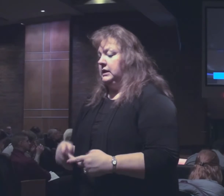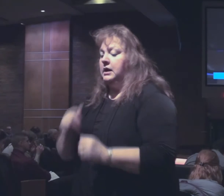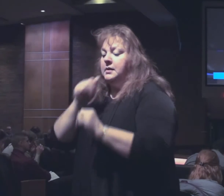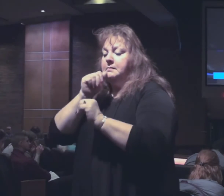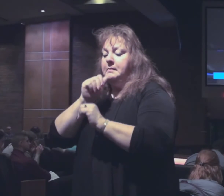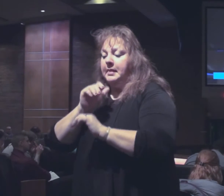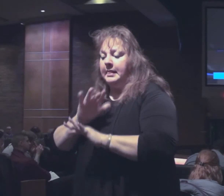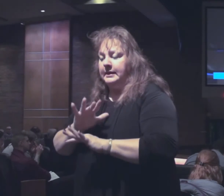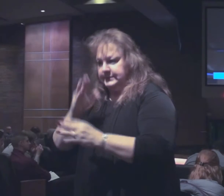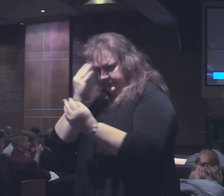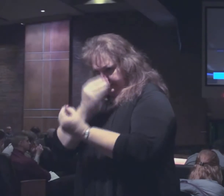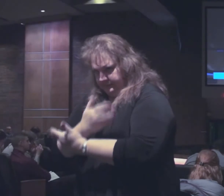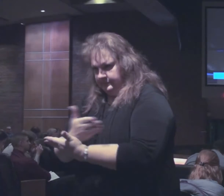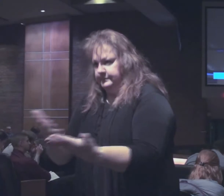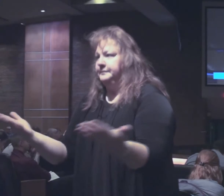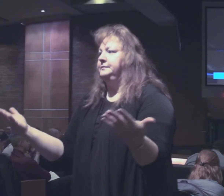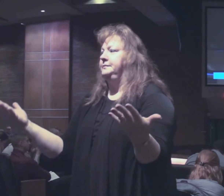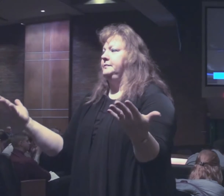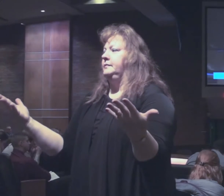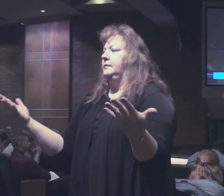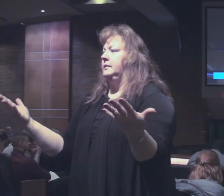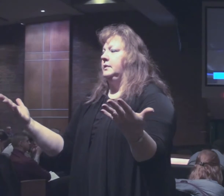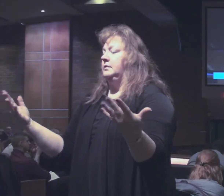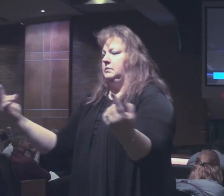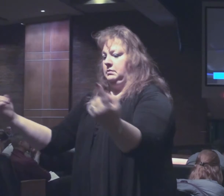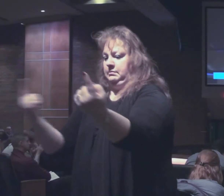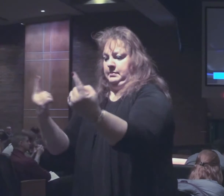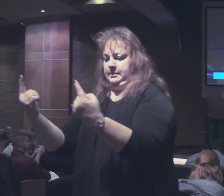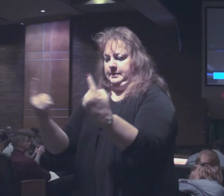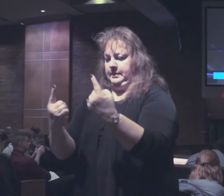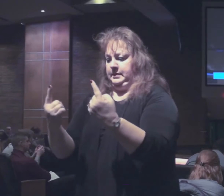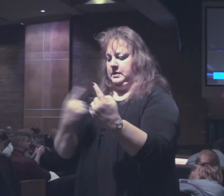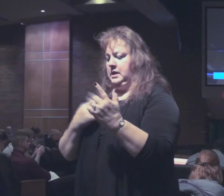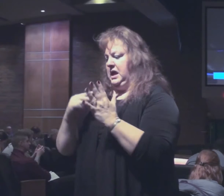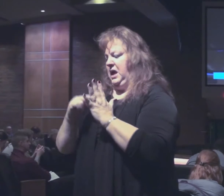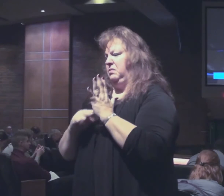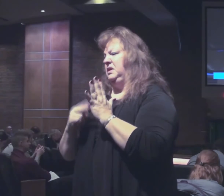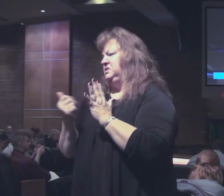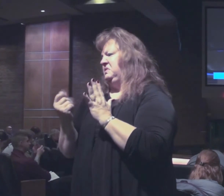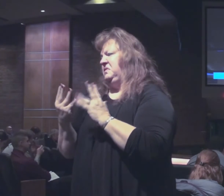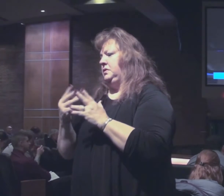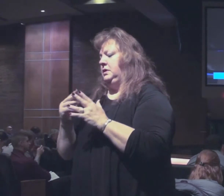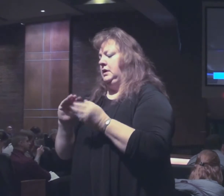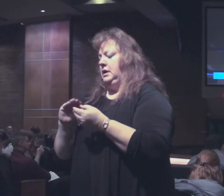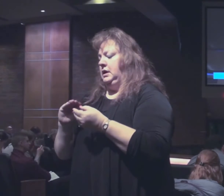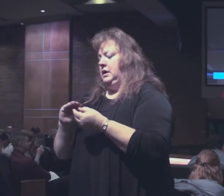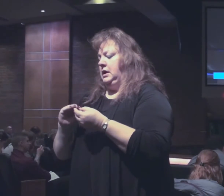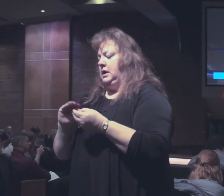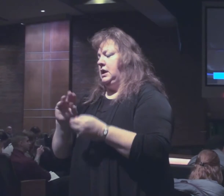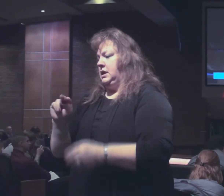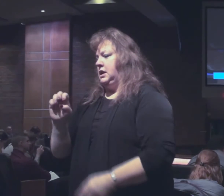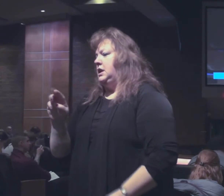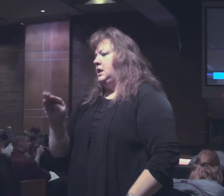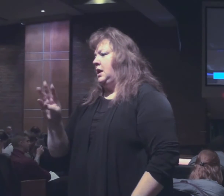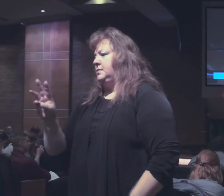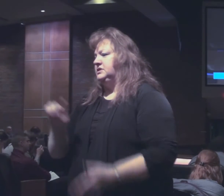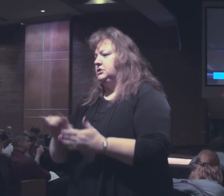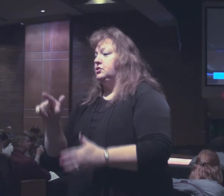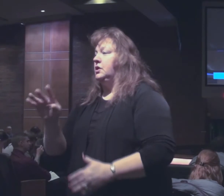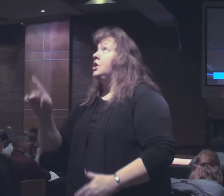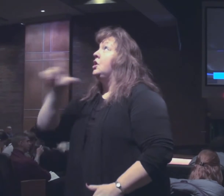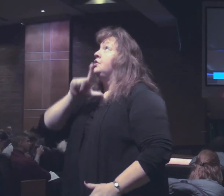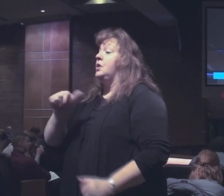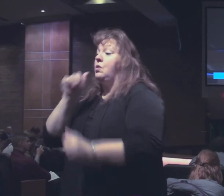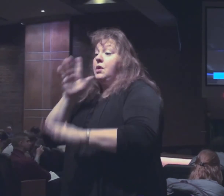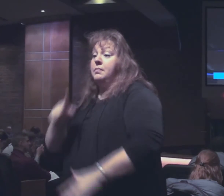blessing pronounced on the people when they came up. Let me read you just the verses. Numbers 6:24. The Lord bless you